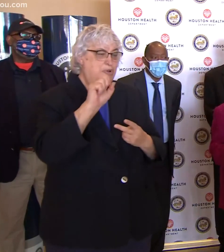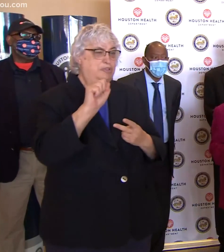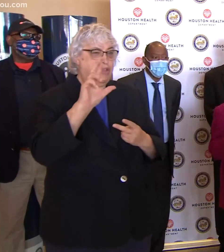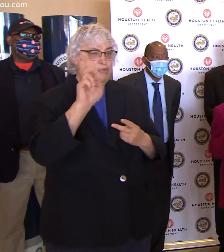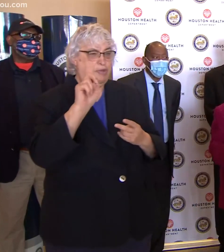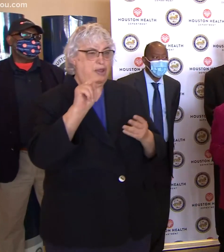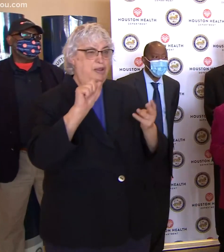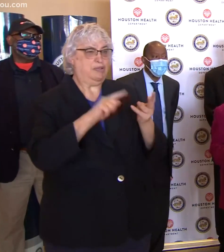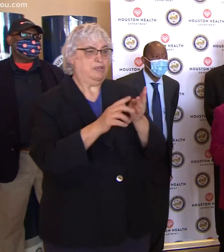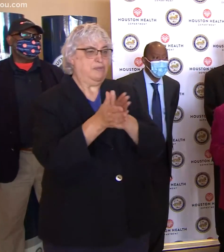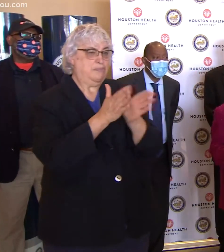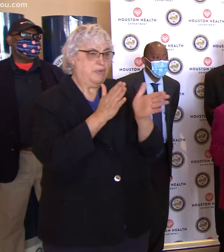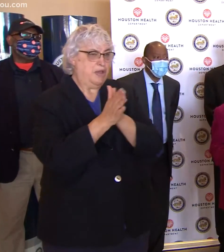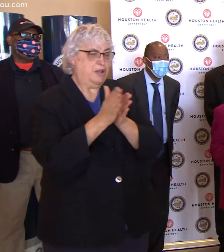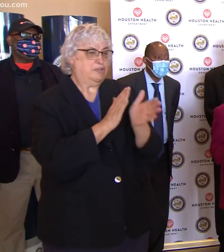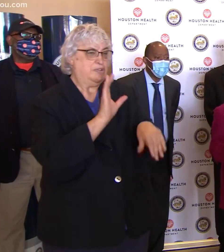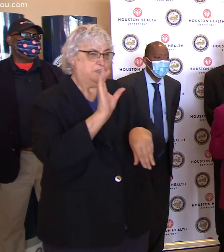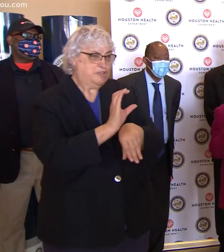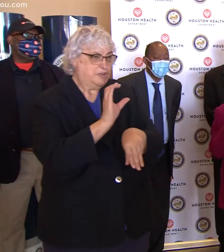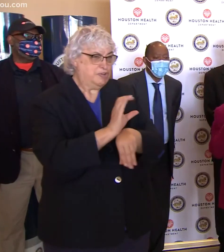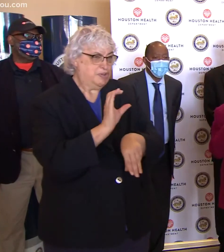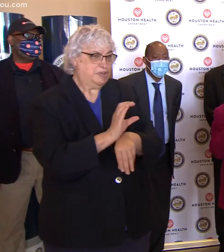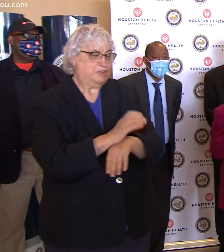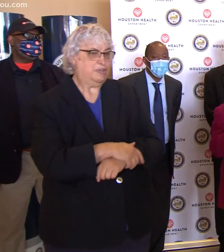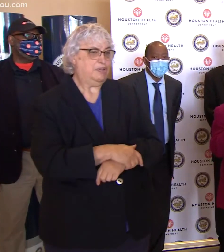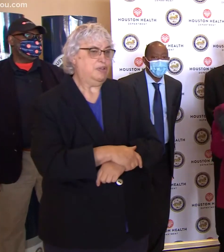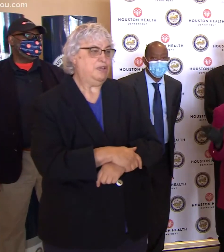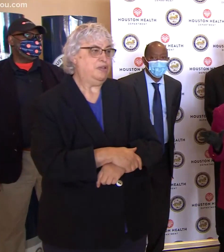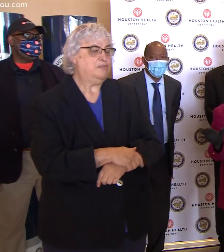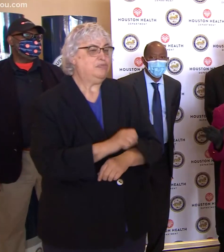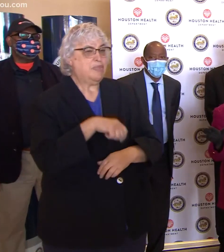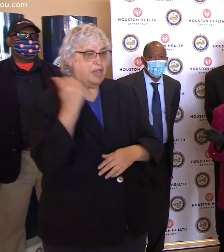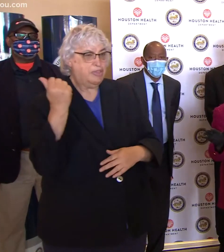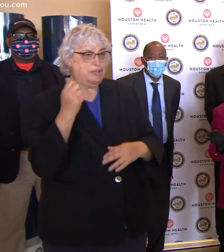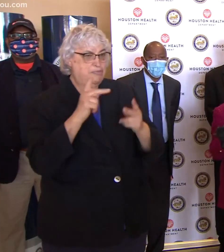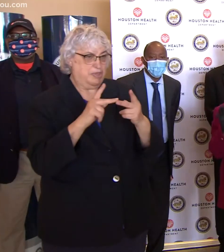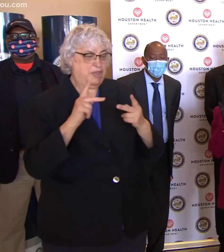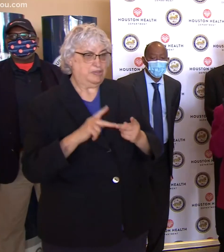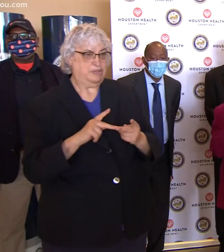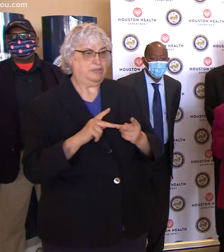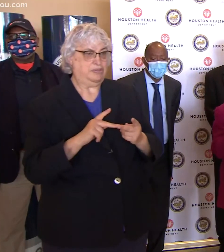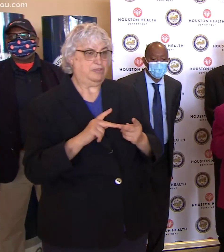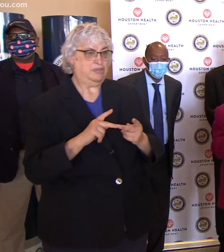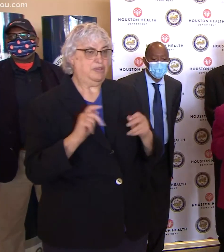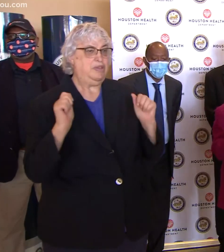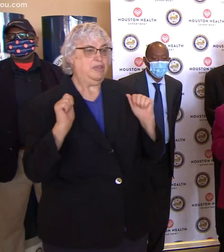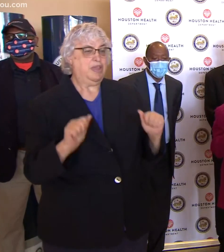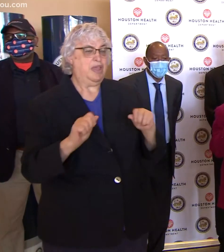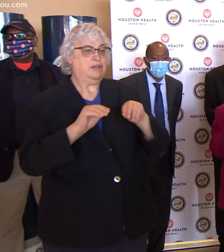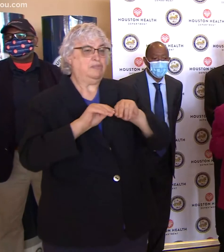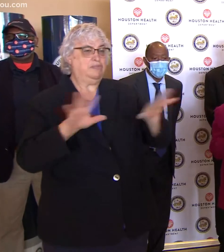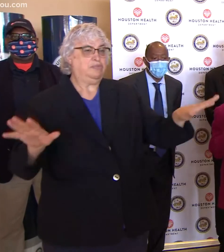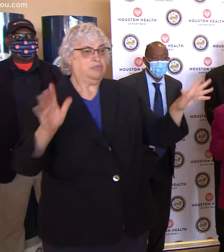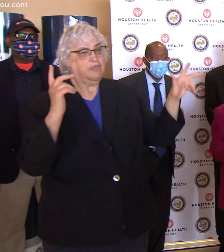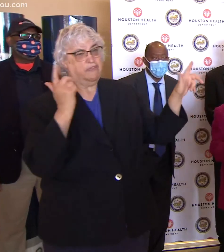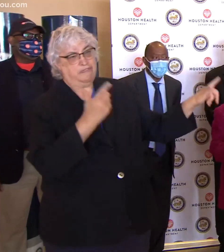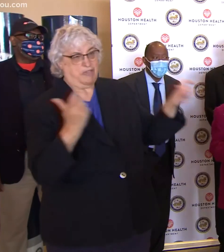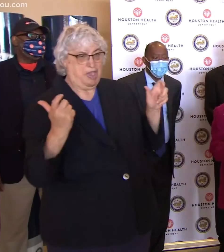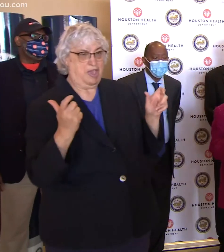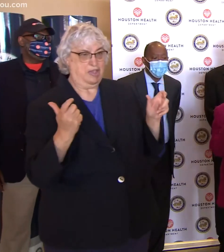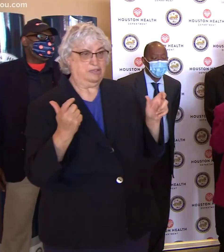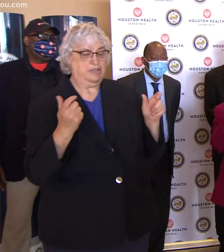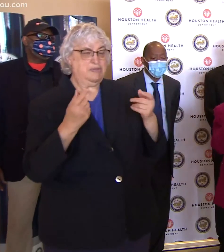parks, faith institutions, and other sites that can do the distribution in a mass